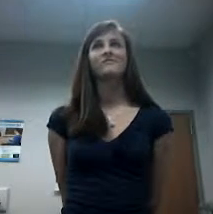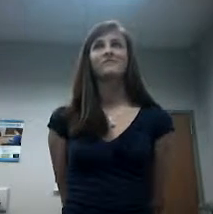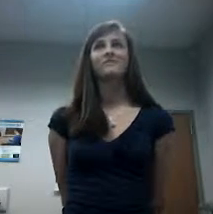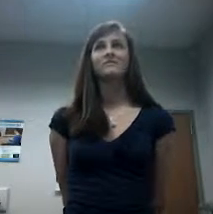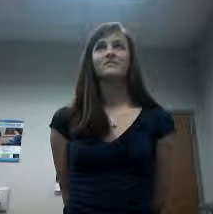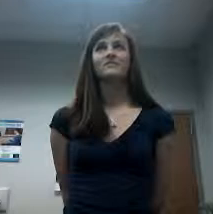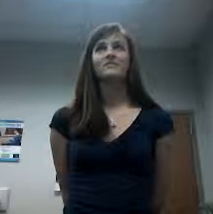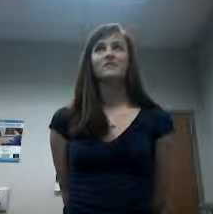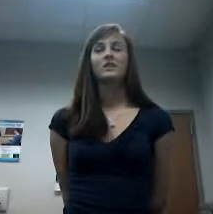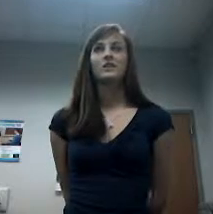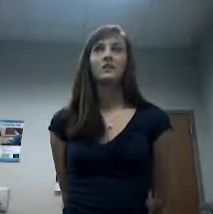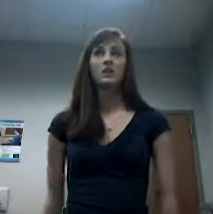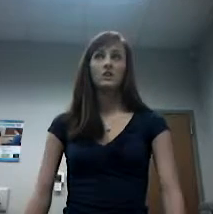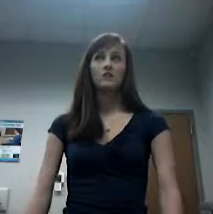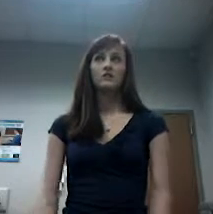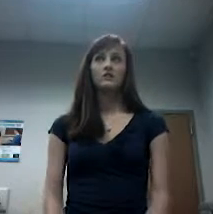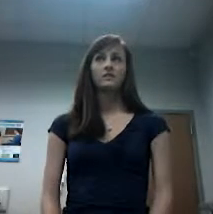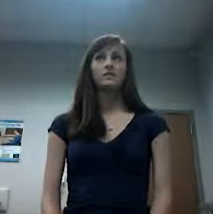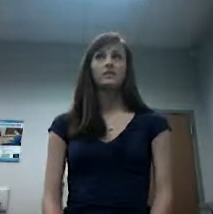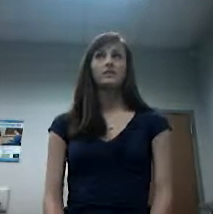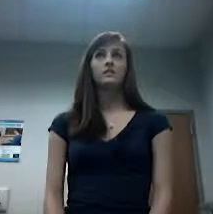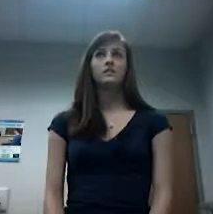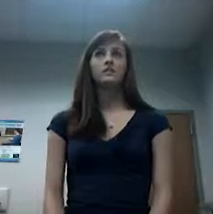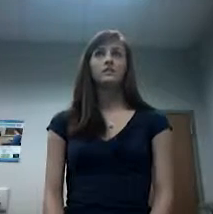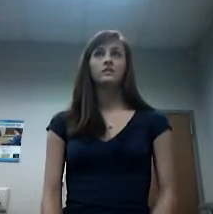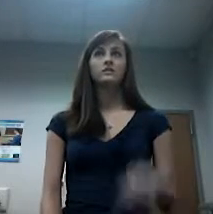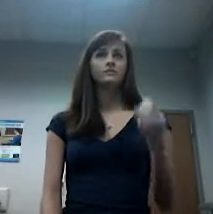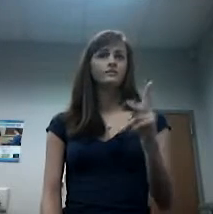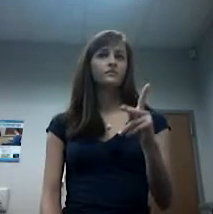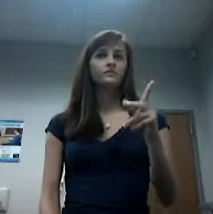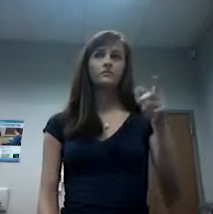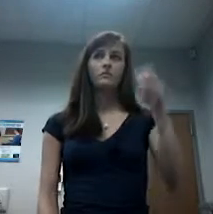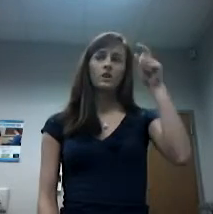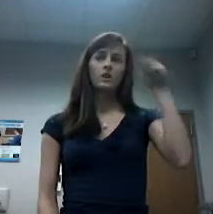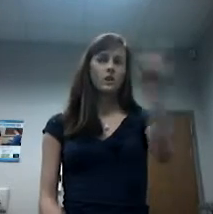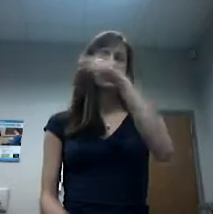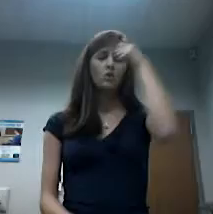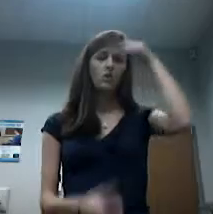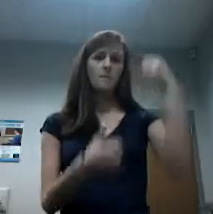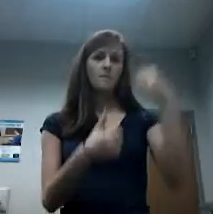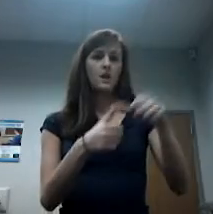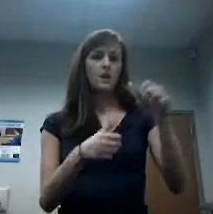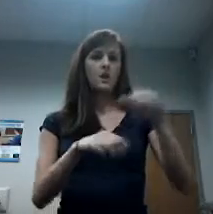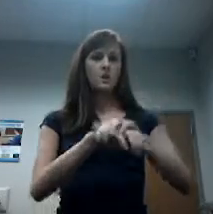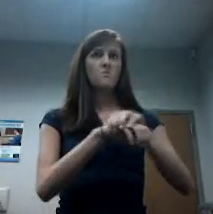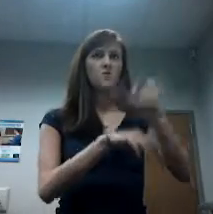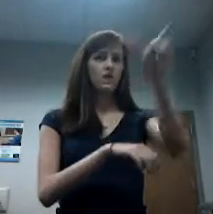Okay, does anyone remember a problem that Great Britain was having in the war? They had two major problems.